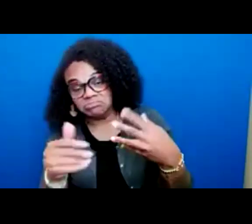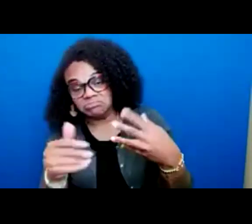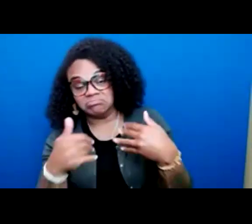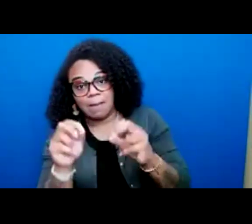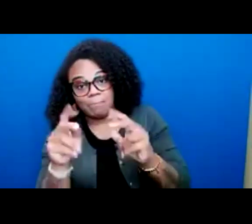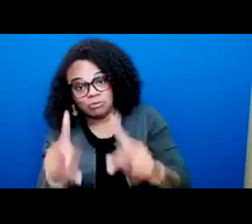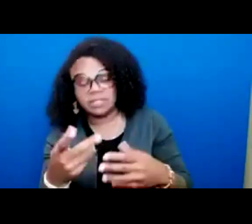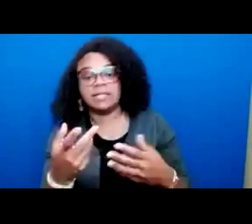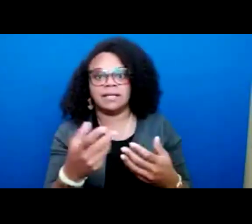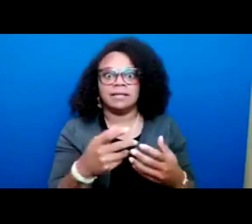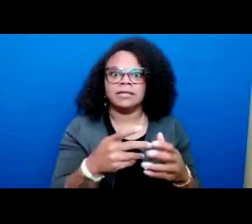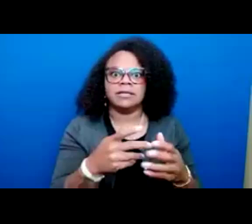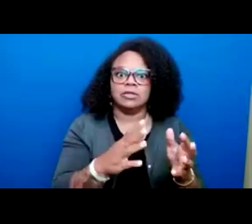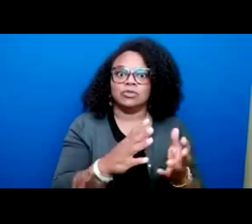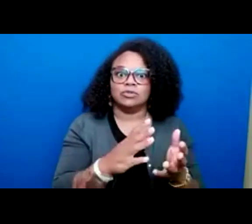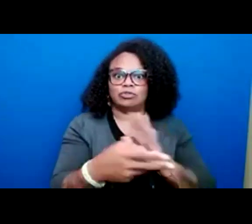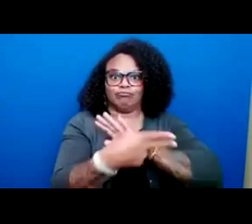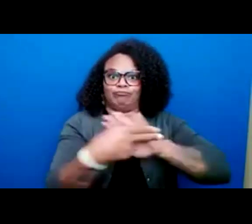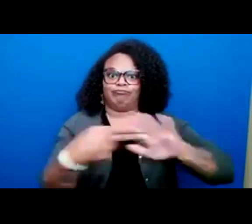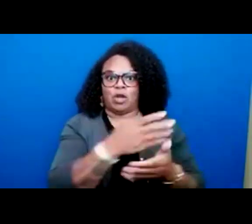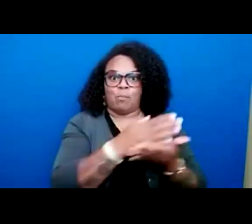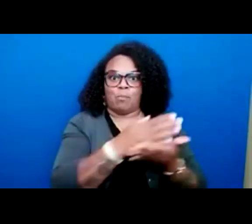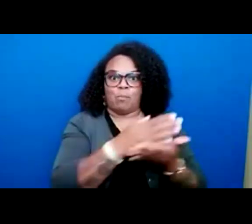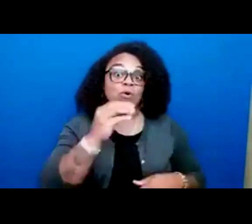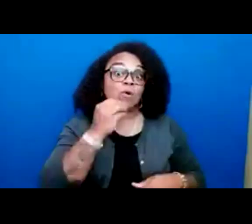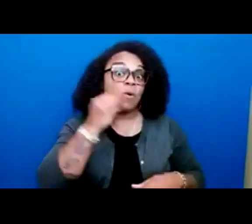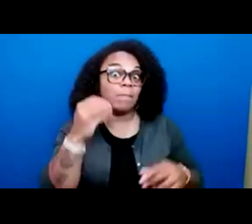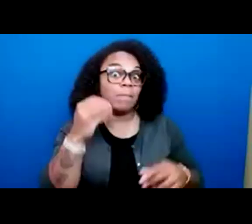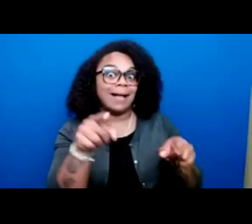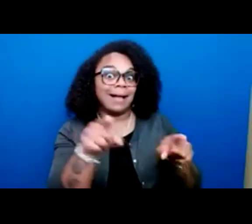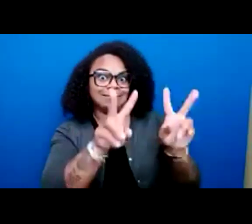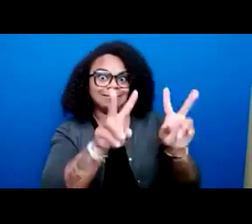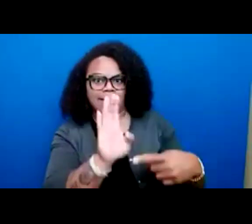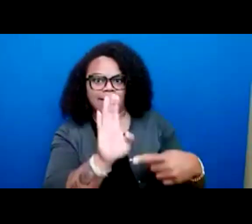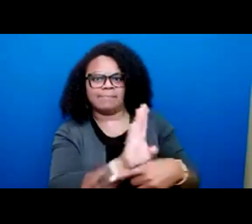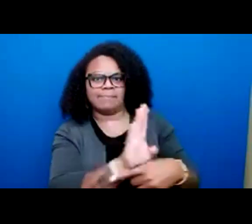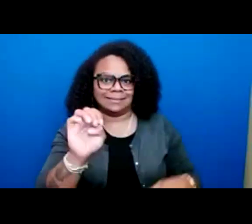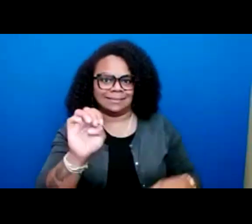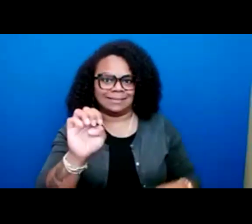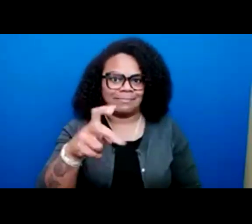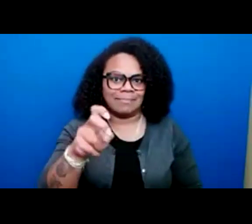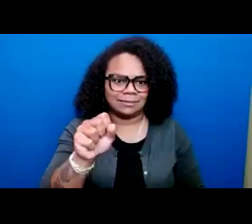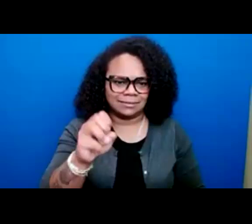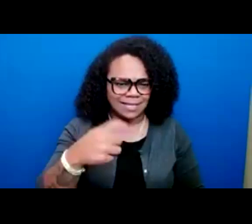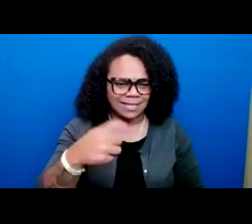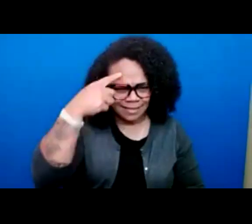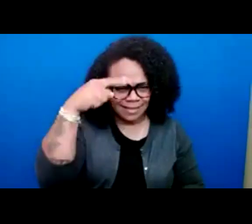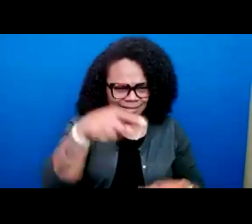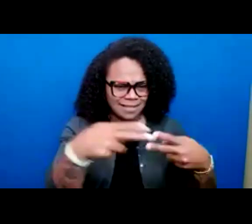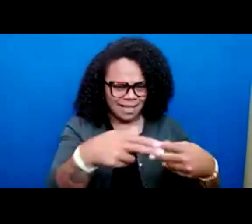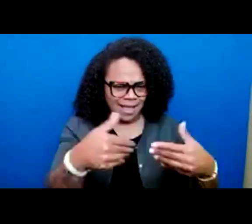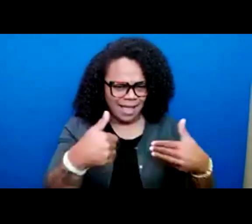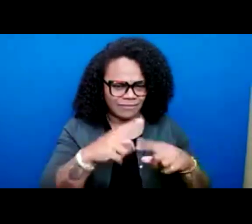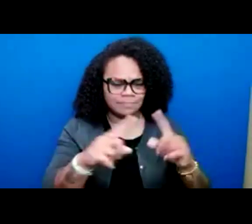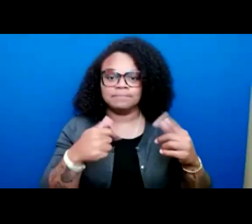a portion of your home as a business expense. And I think I have that on that slide, but I don't want to loop home office